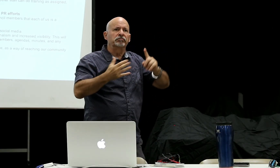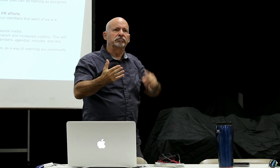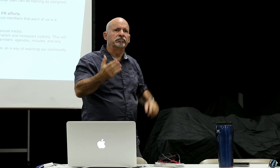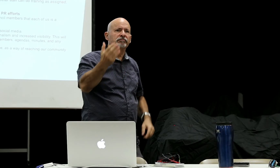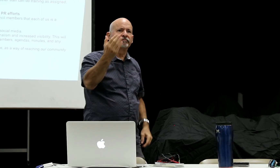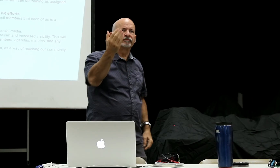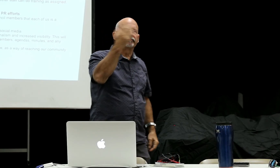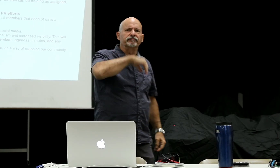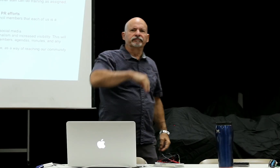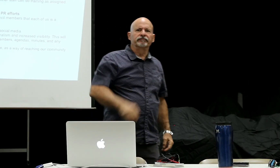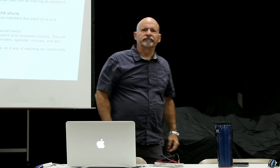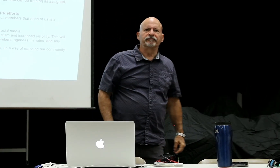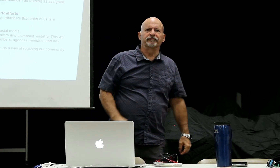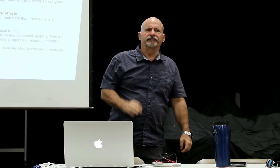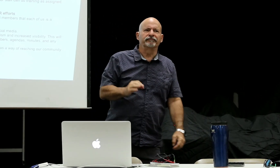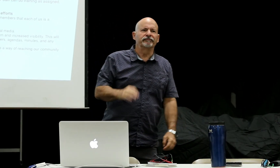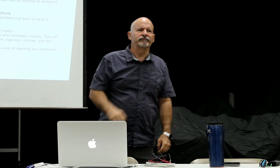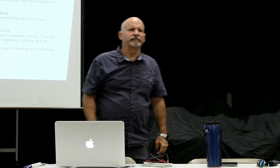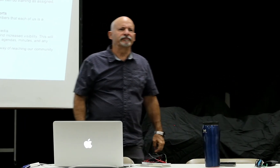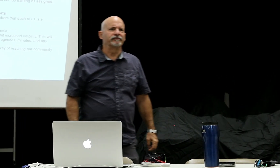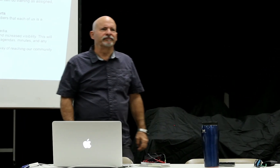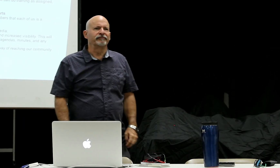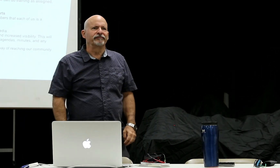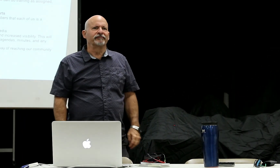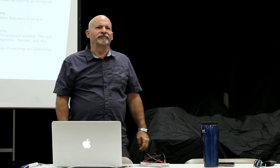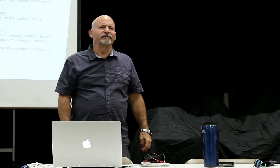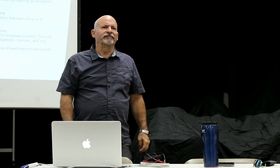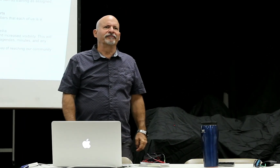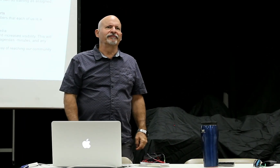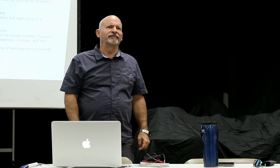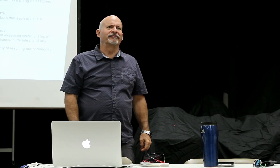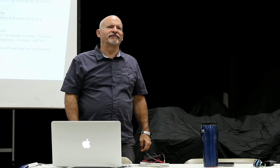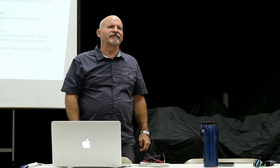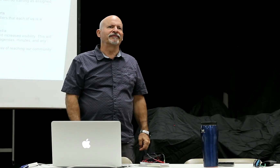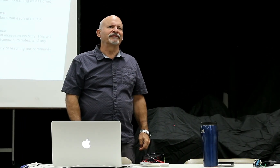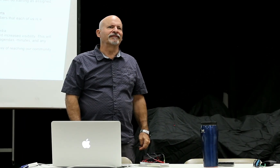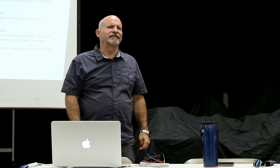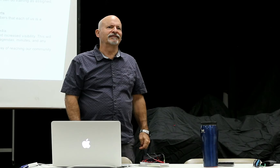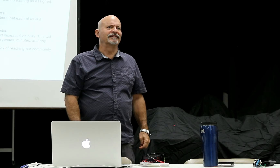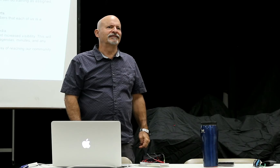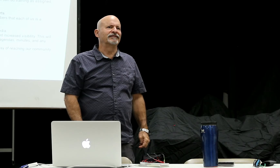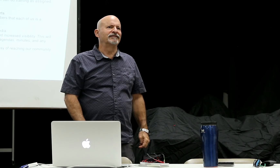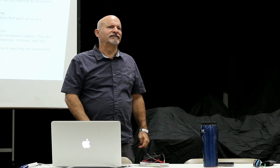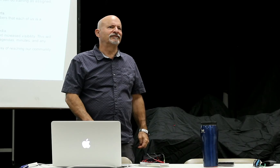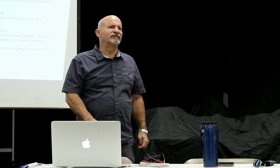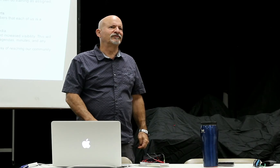that signed and then have the graphic as well. I think that's just a suggestion.